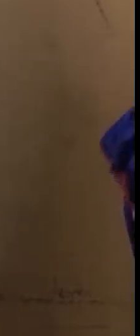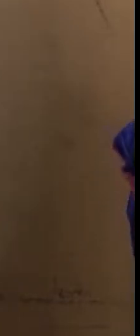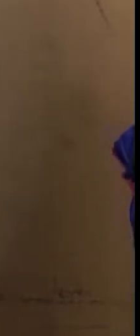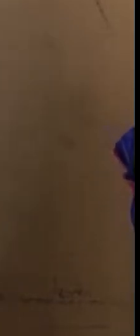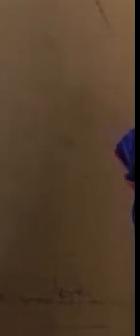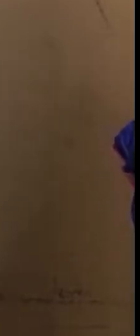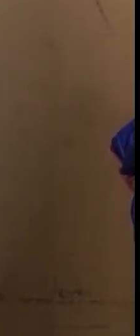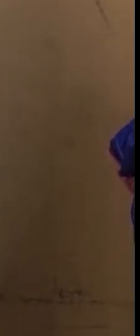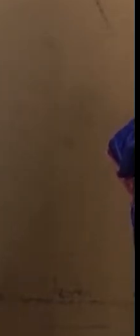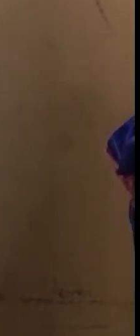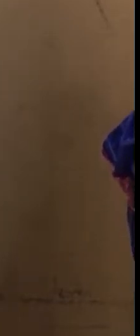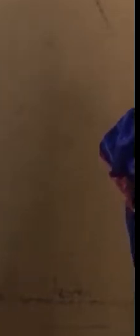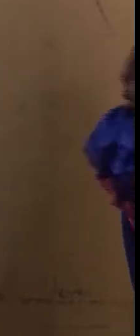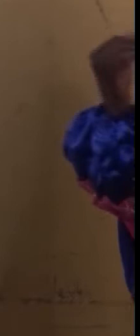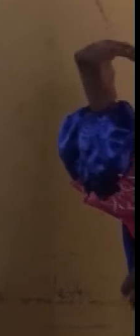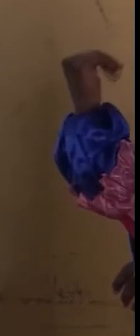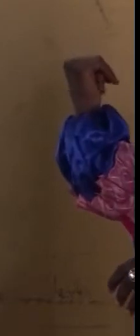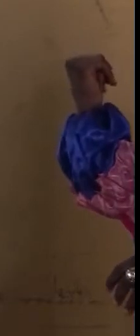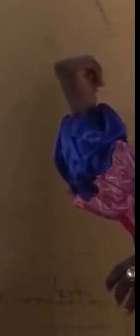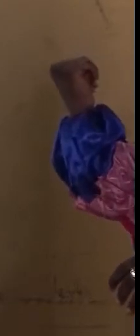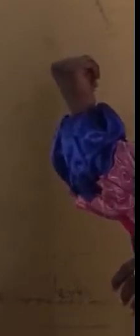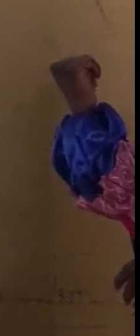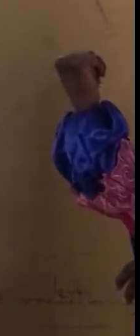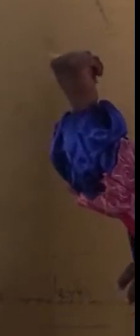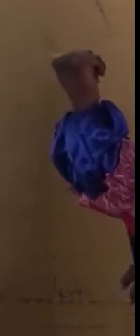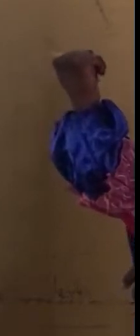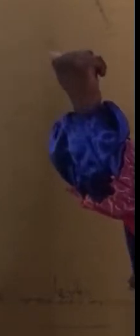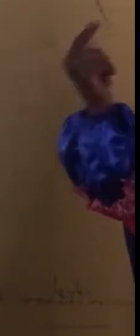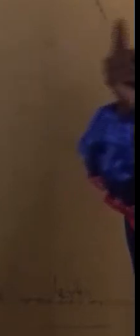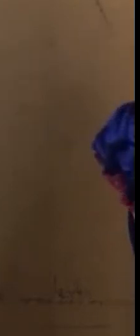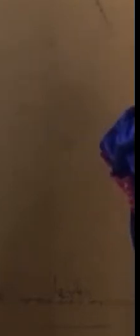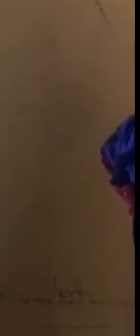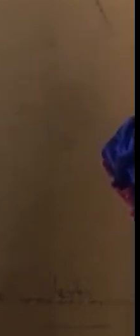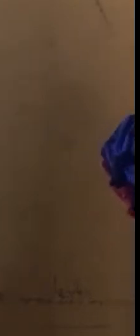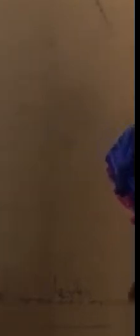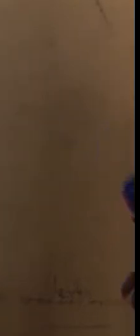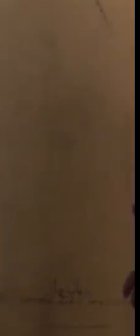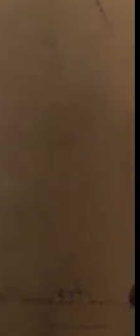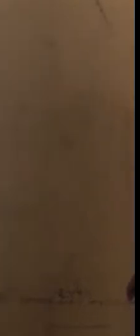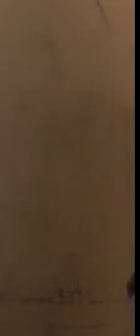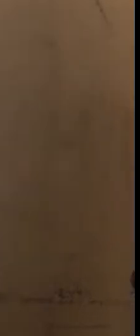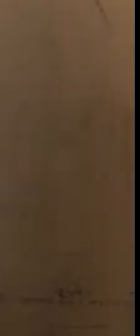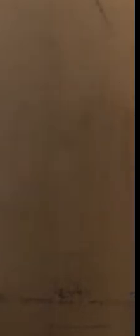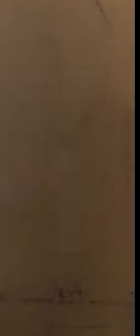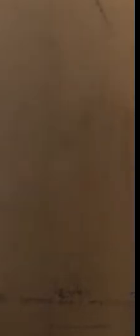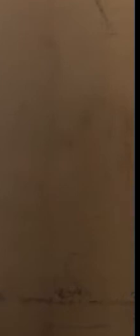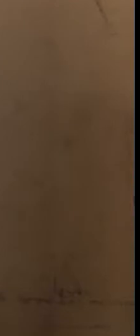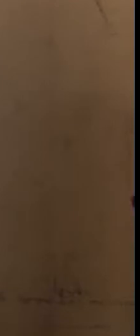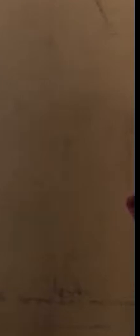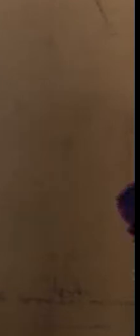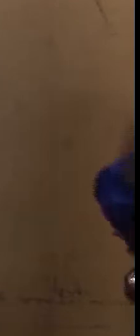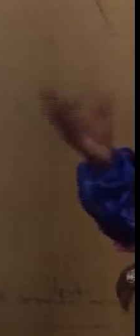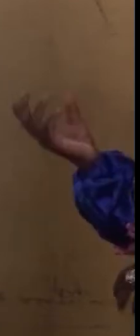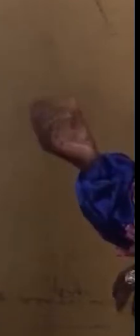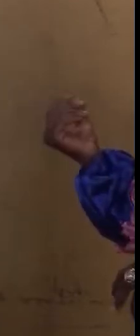is, if the irrigation water contains dangerous chemicals, it will lead to what? To pollution. Number